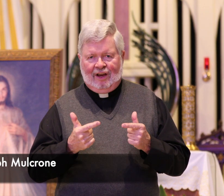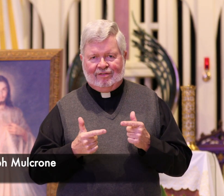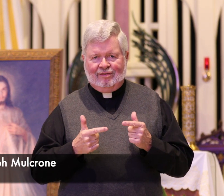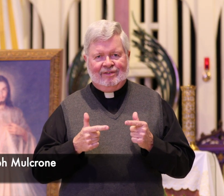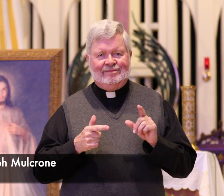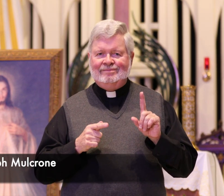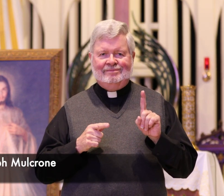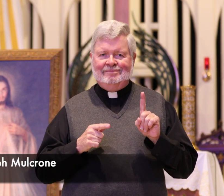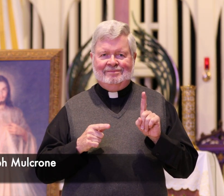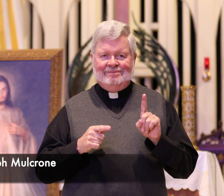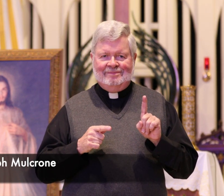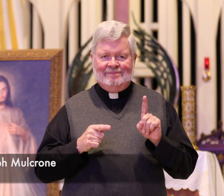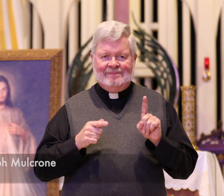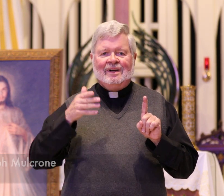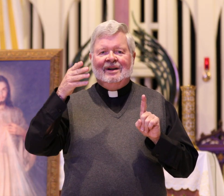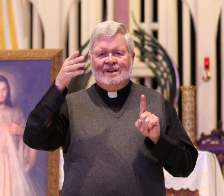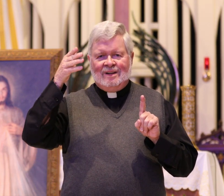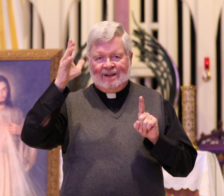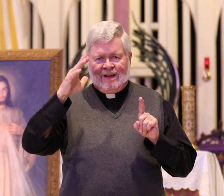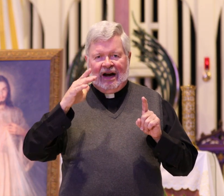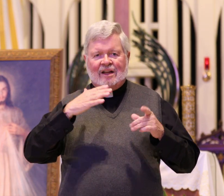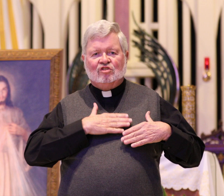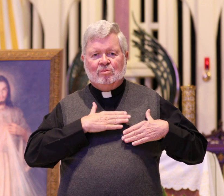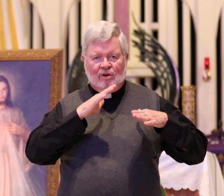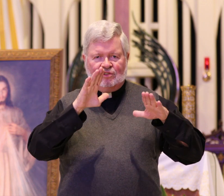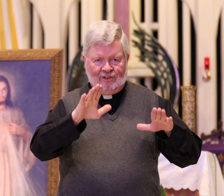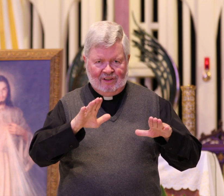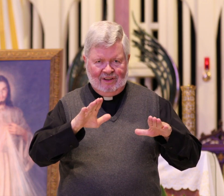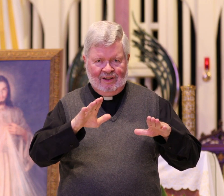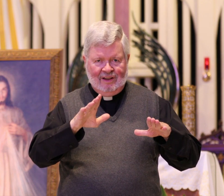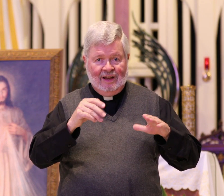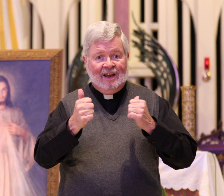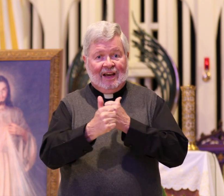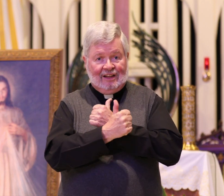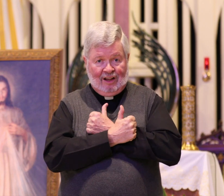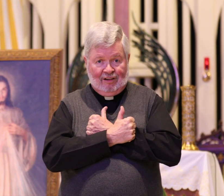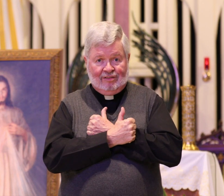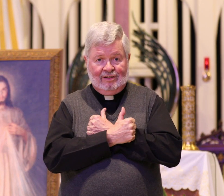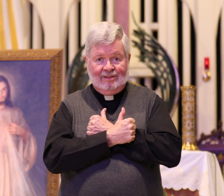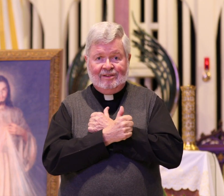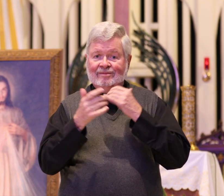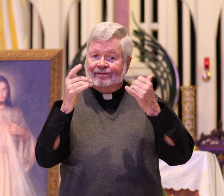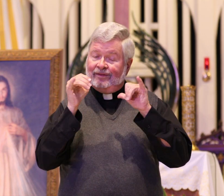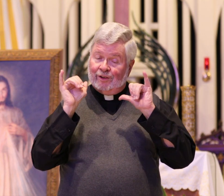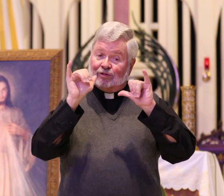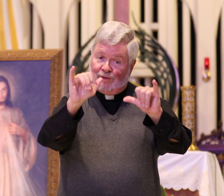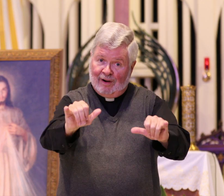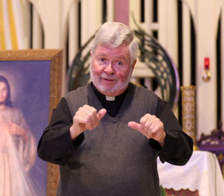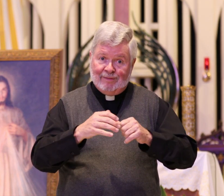life. God's mercy and love is forever.